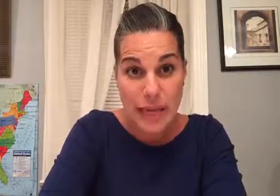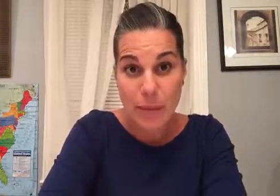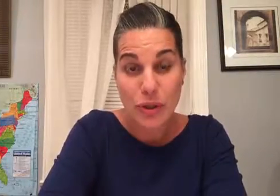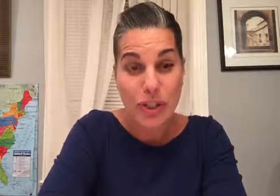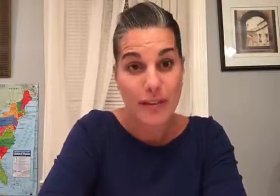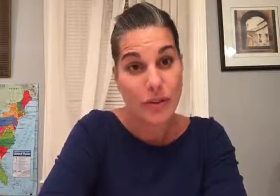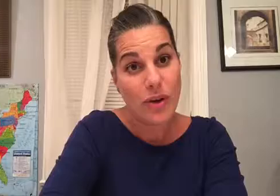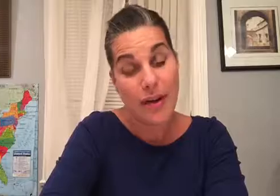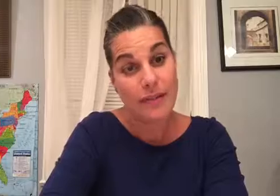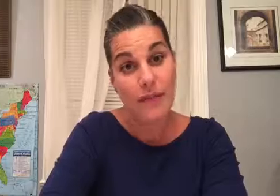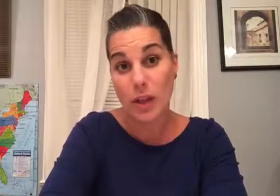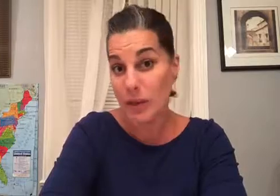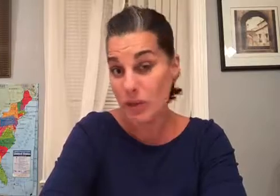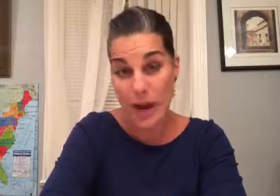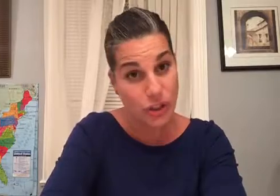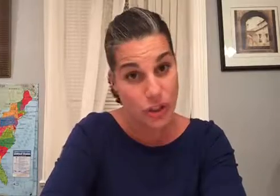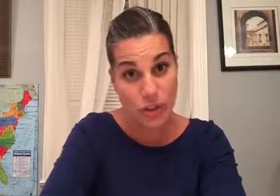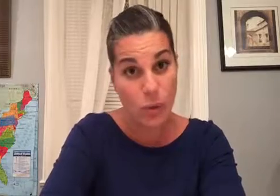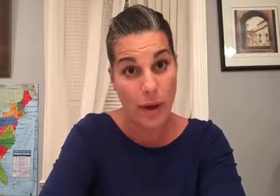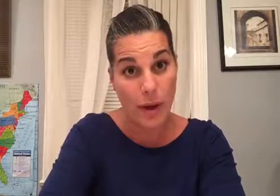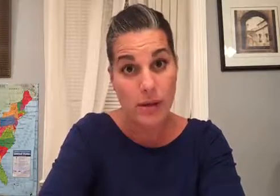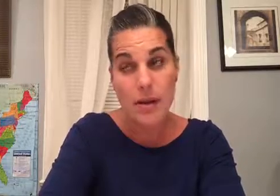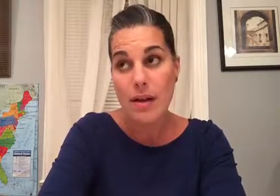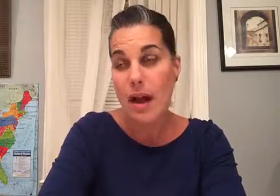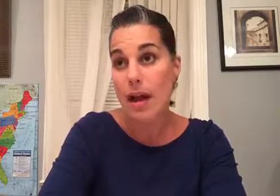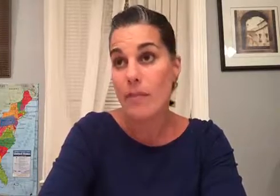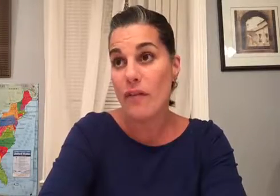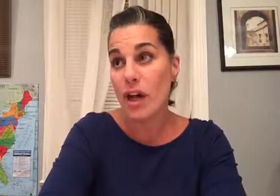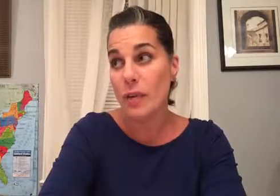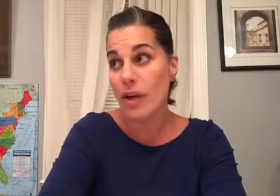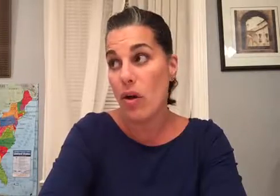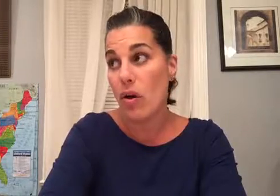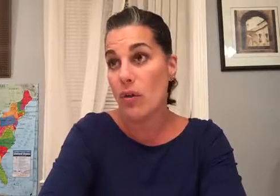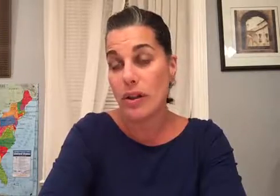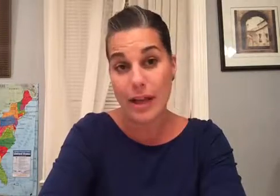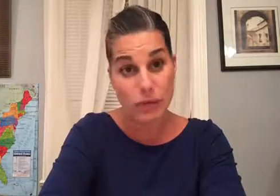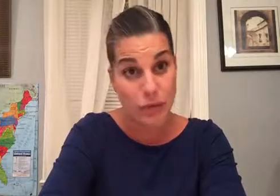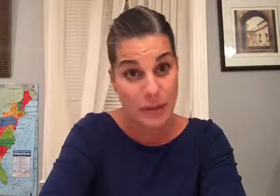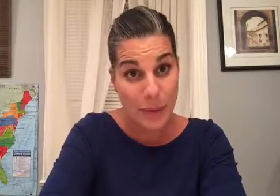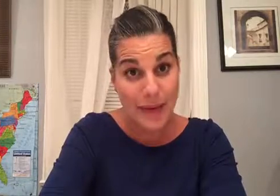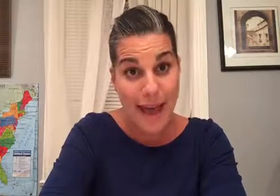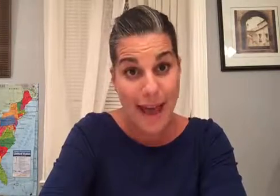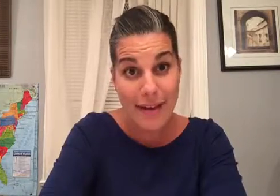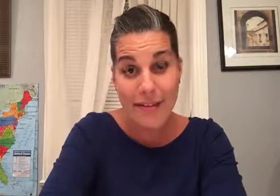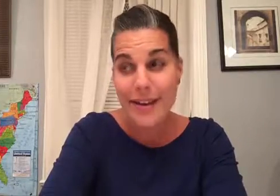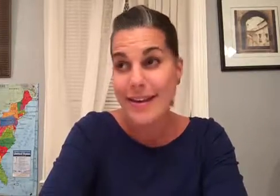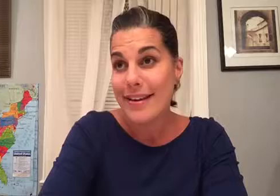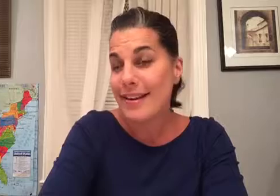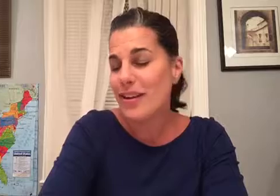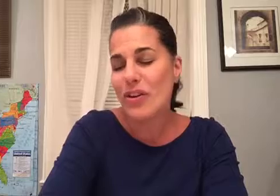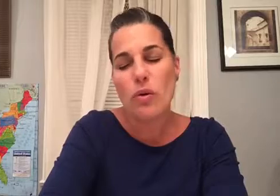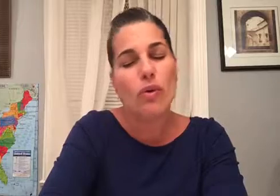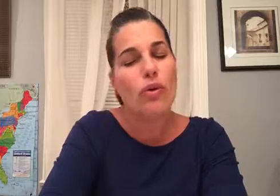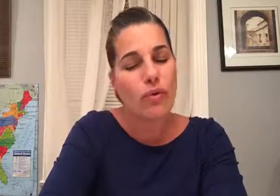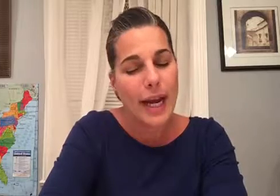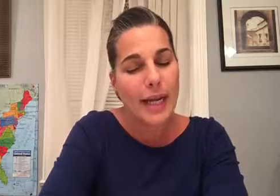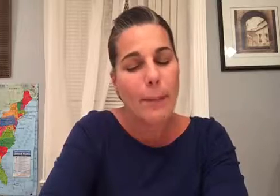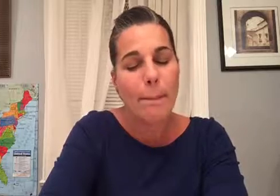I appreciate you guys following directions so well, following all the class rules that we have. You're a great